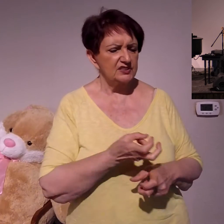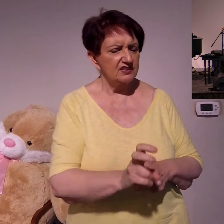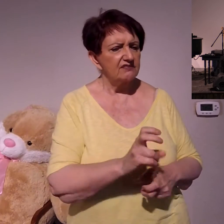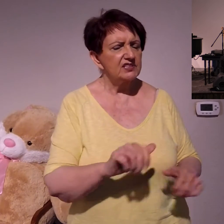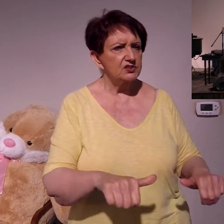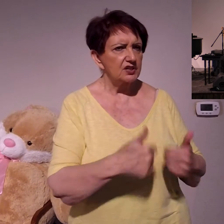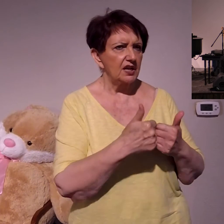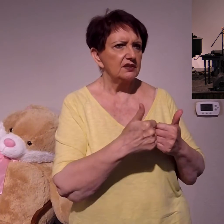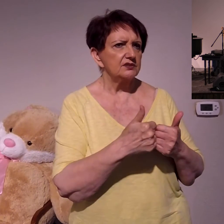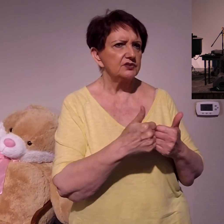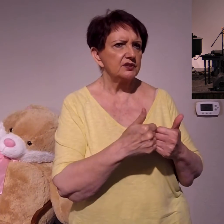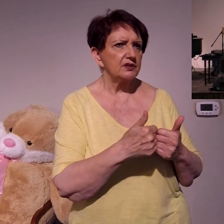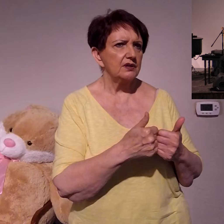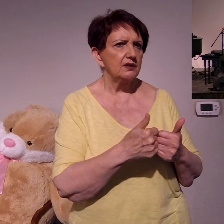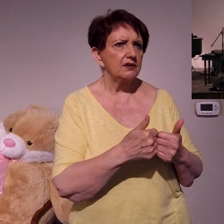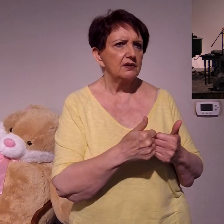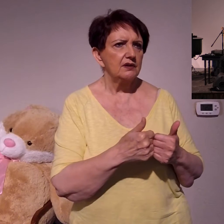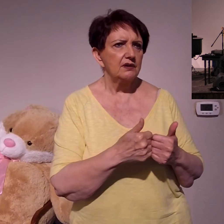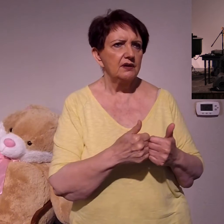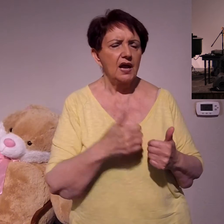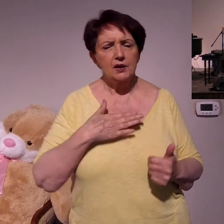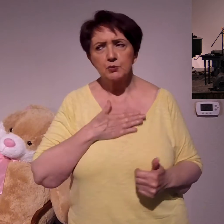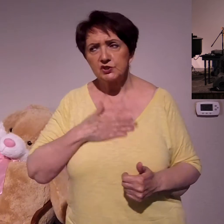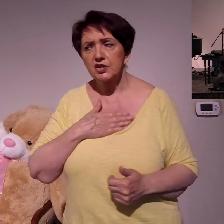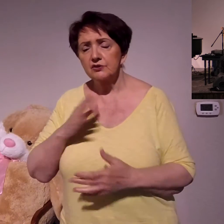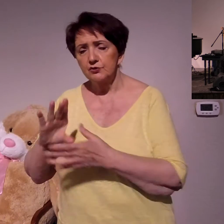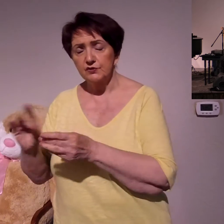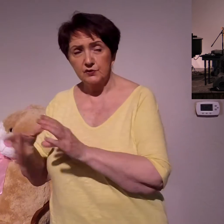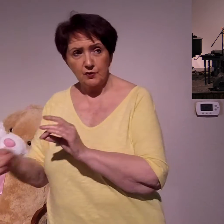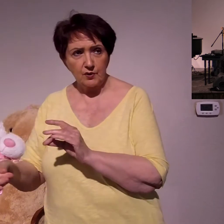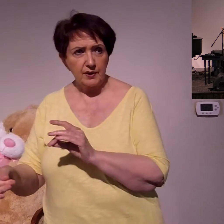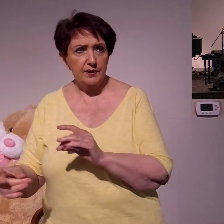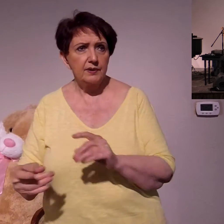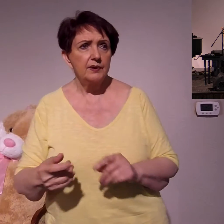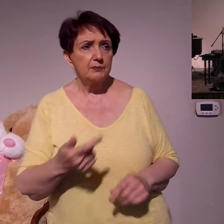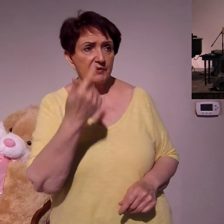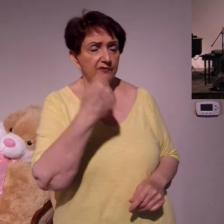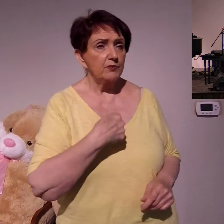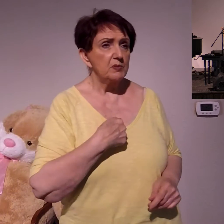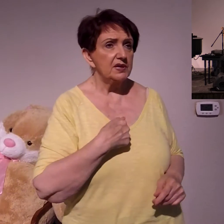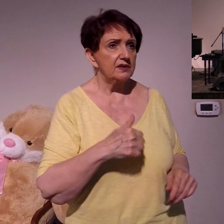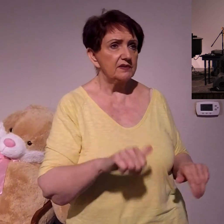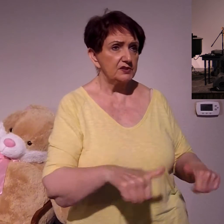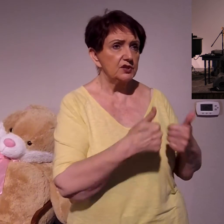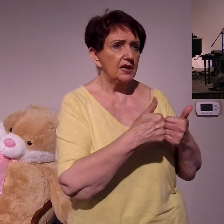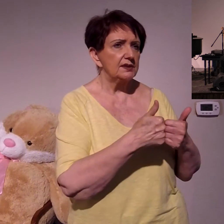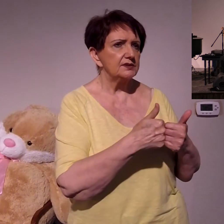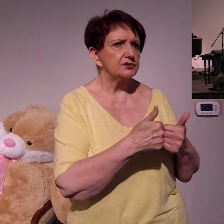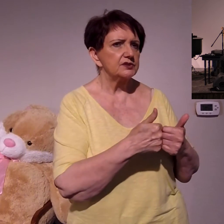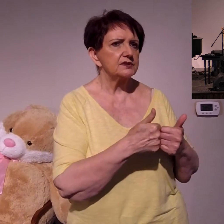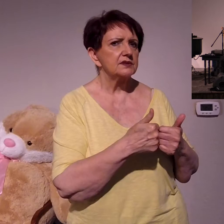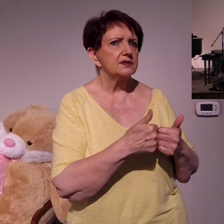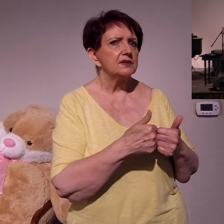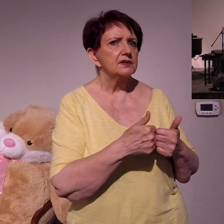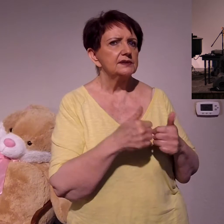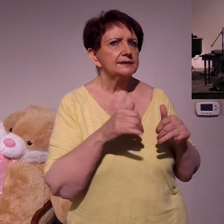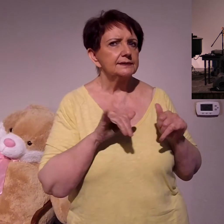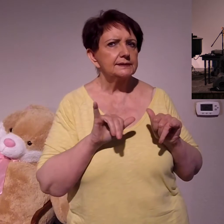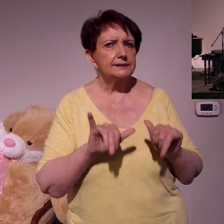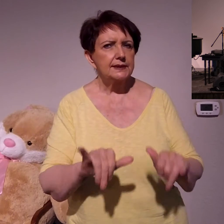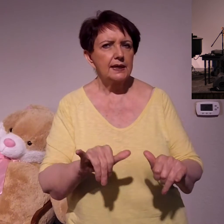challenges, so the conversation is amazing and I appreciate you sharing it. For me, one of the toughest challenges, staying conscious and watching